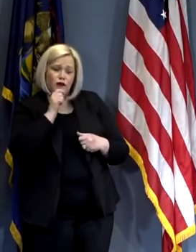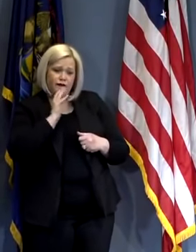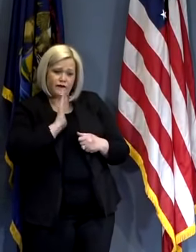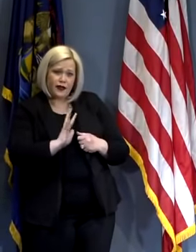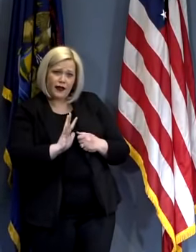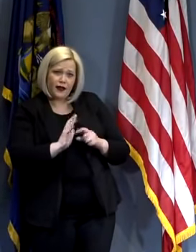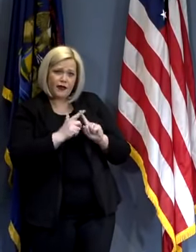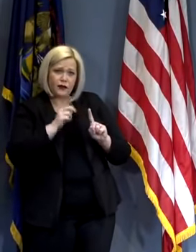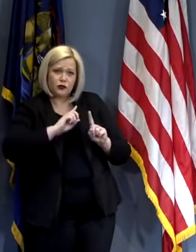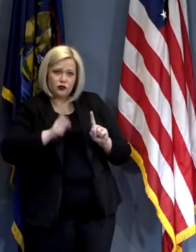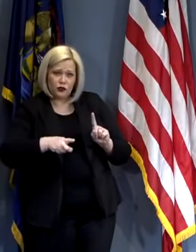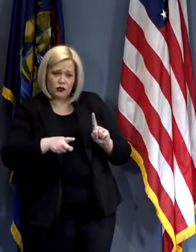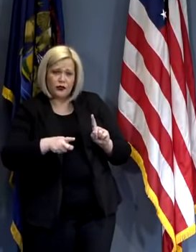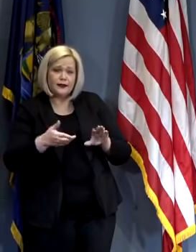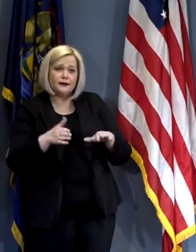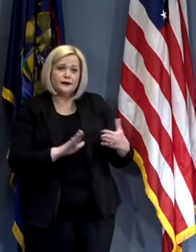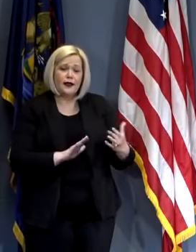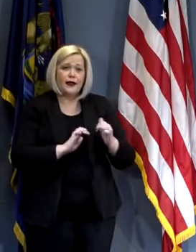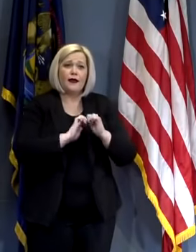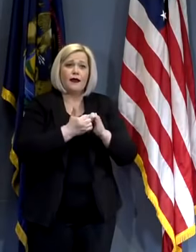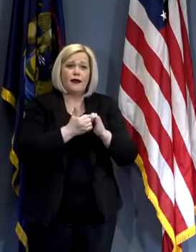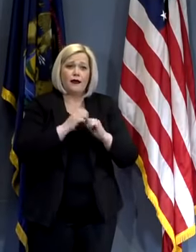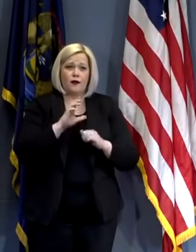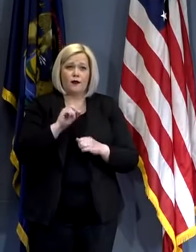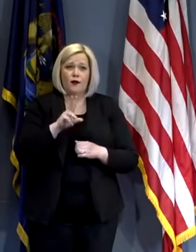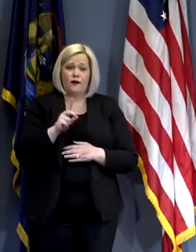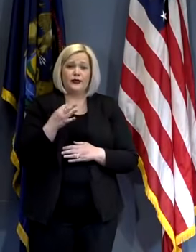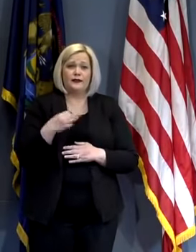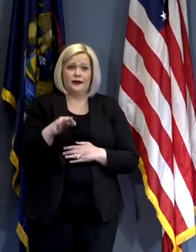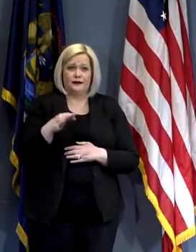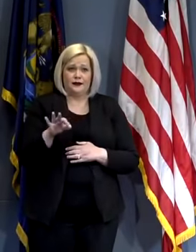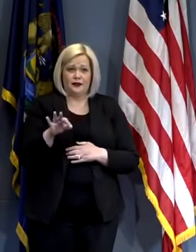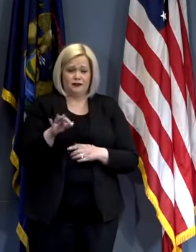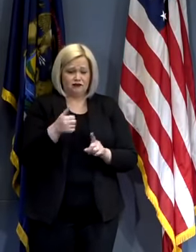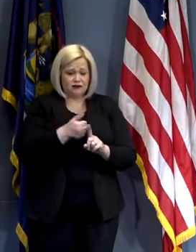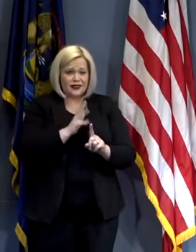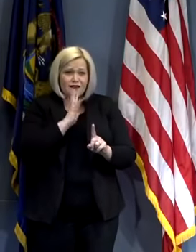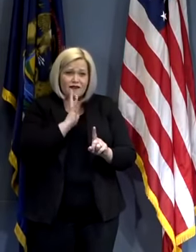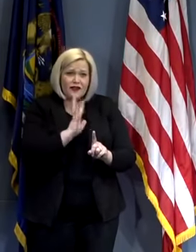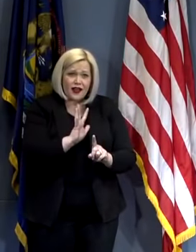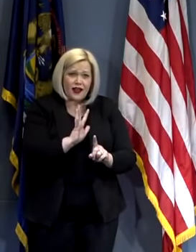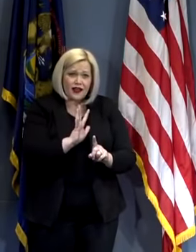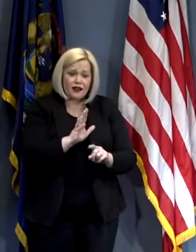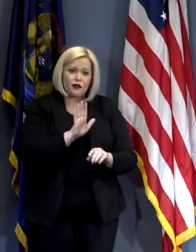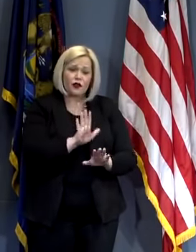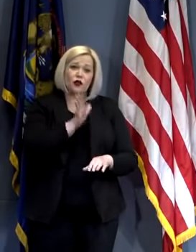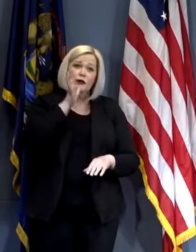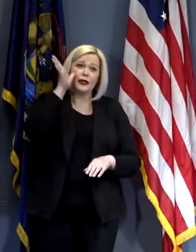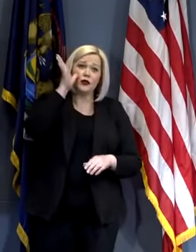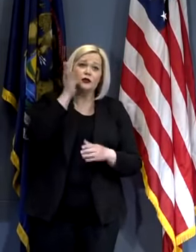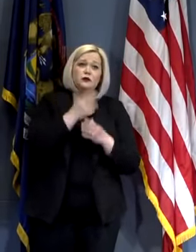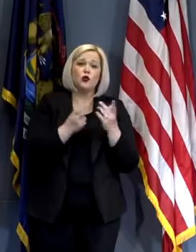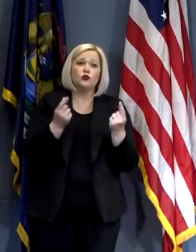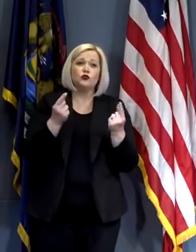COVID-19. She was 5, as I mentioned, and her parents were both first responders.